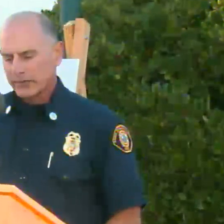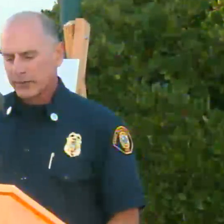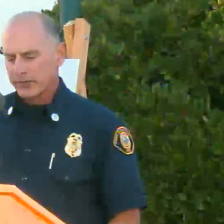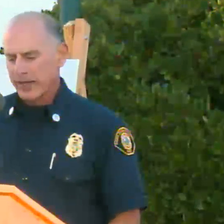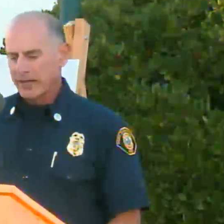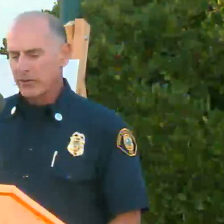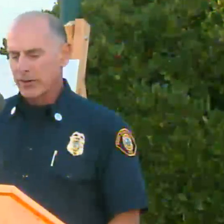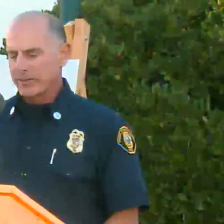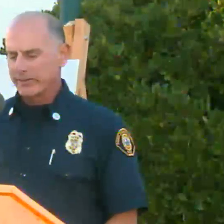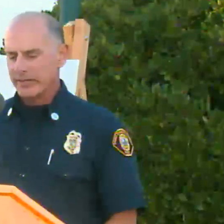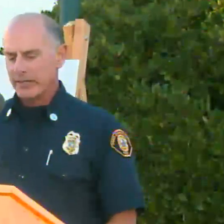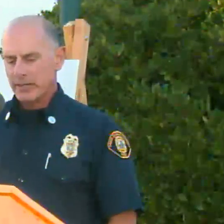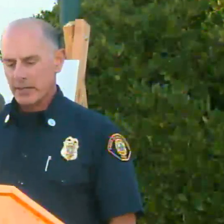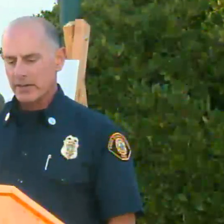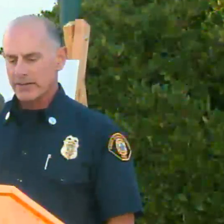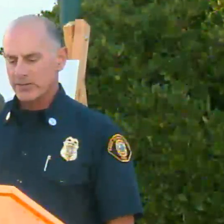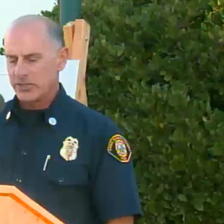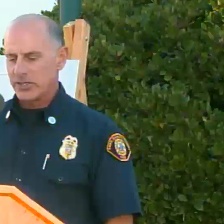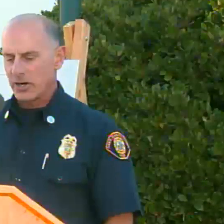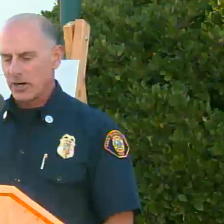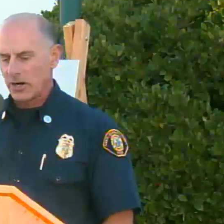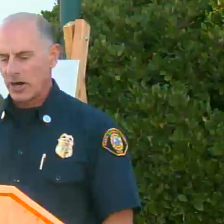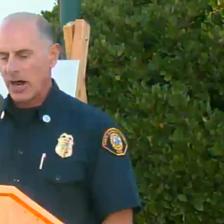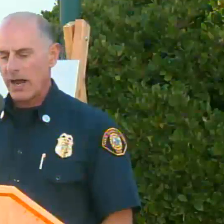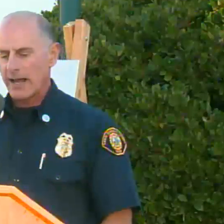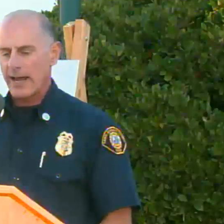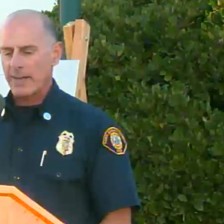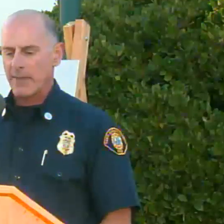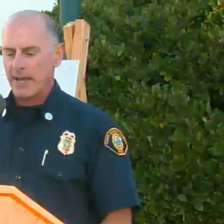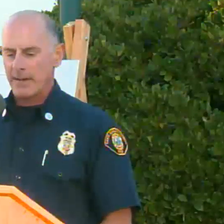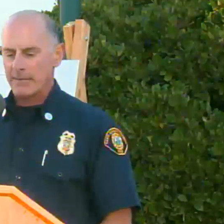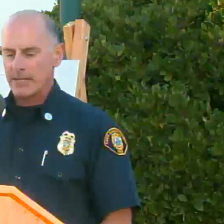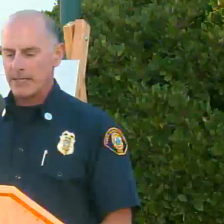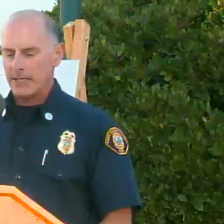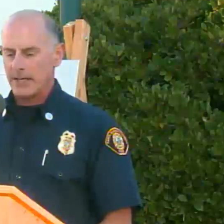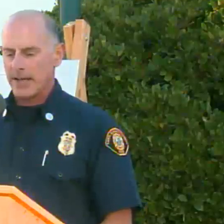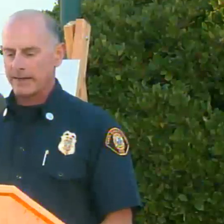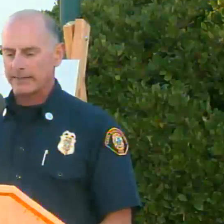Next one is Suzanne Grimm. That's